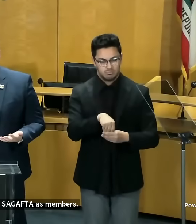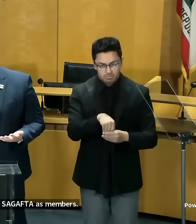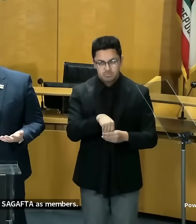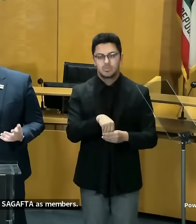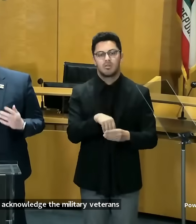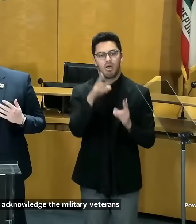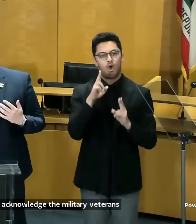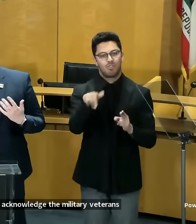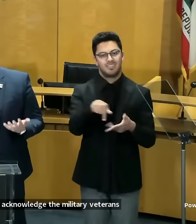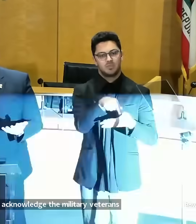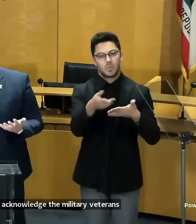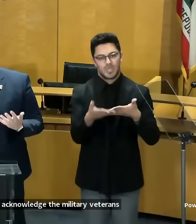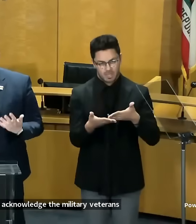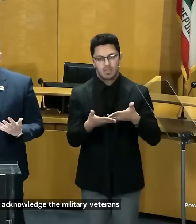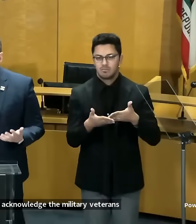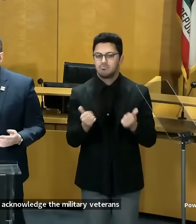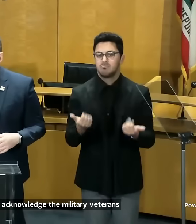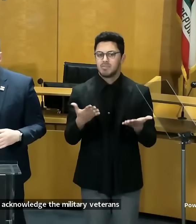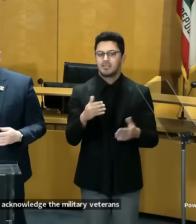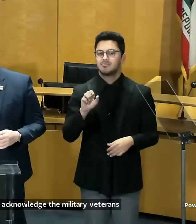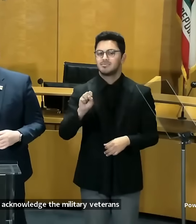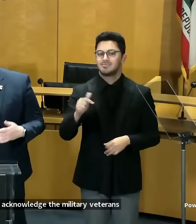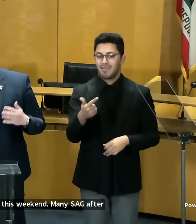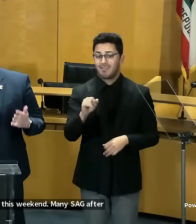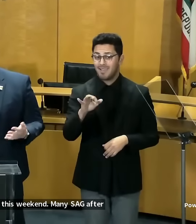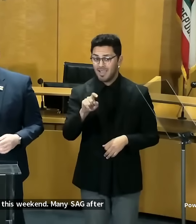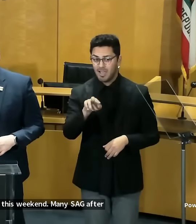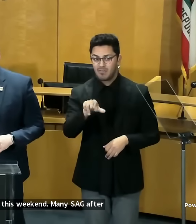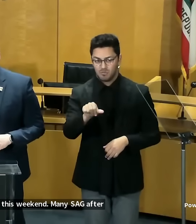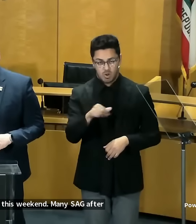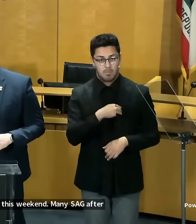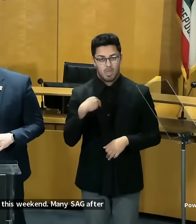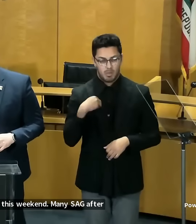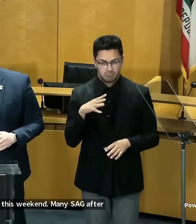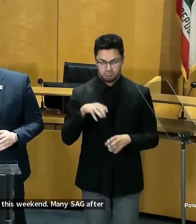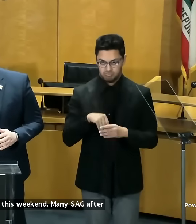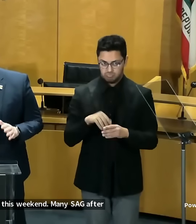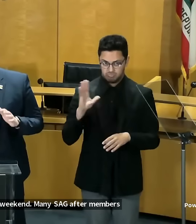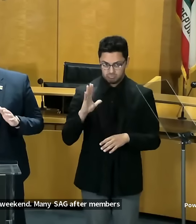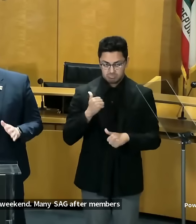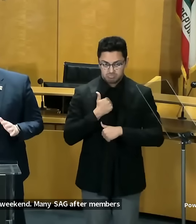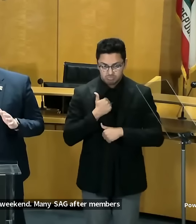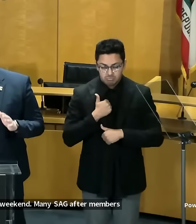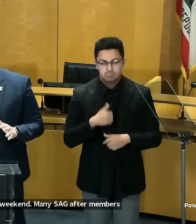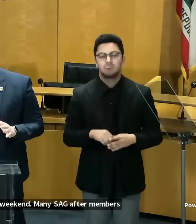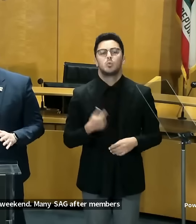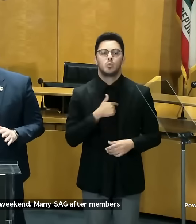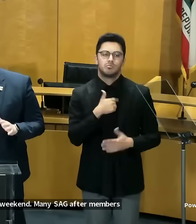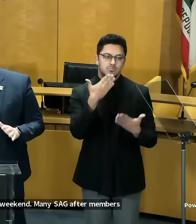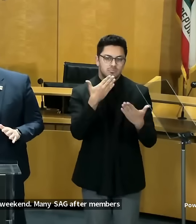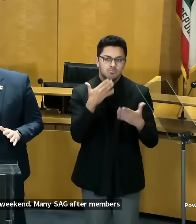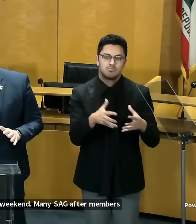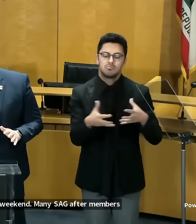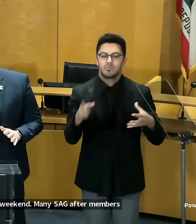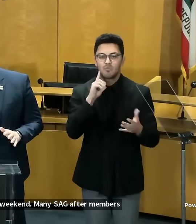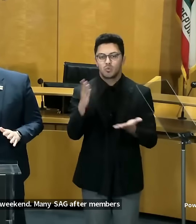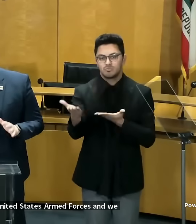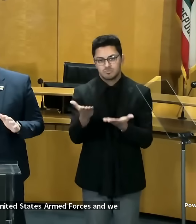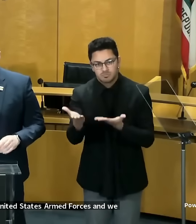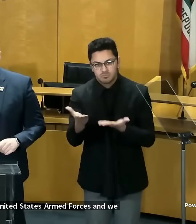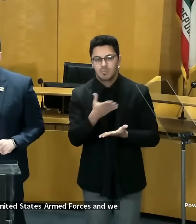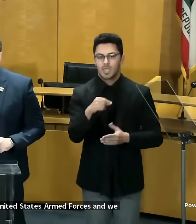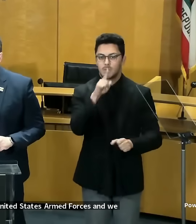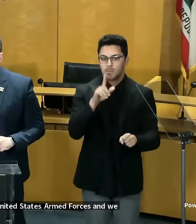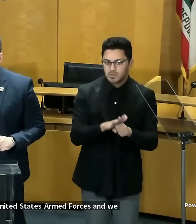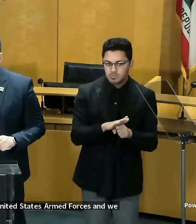honored this weekend. Many SAG-AFTRA members are veterans of the United States Armed Forces, and we thank you so much for your service and